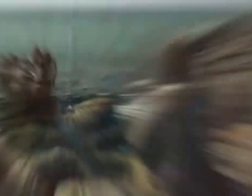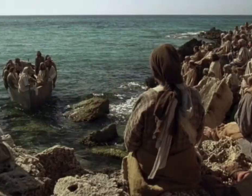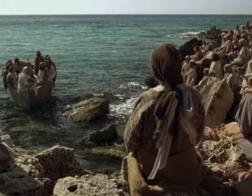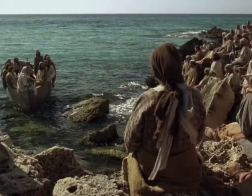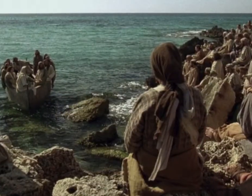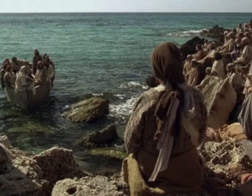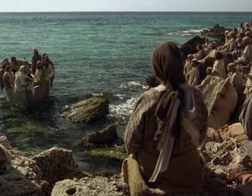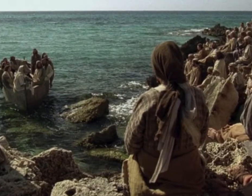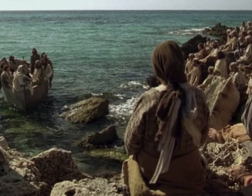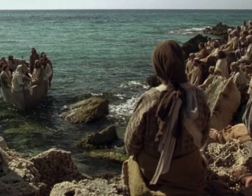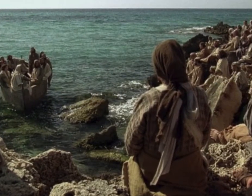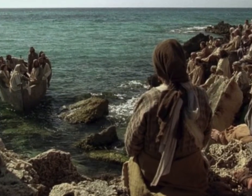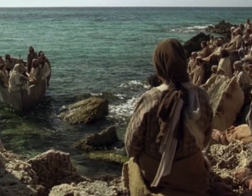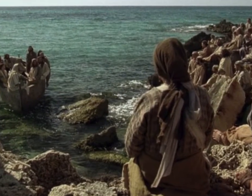preached.